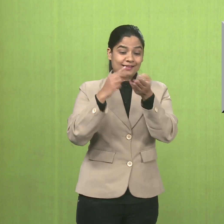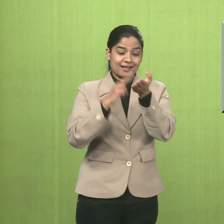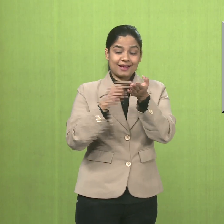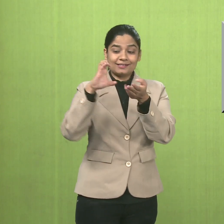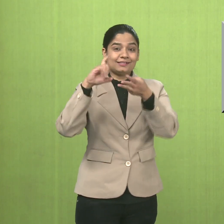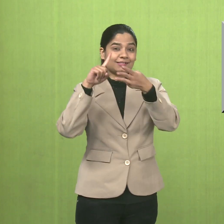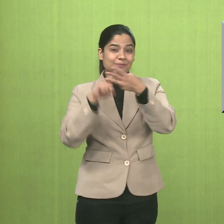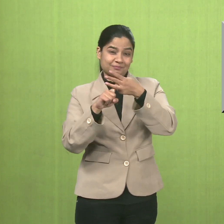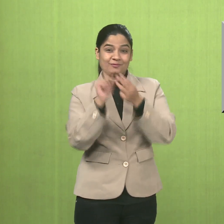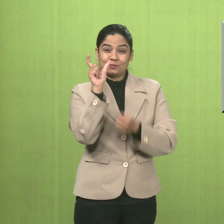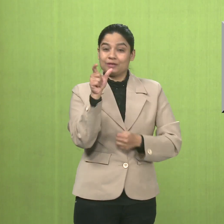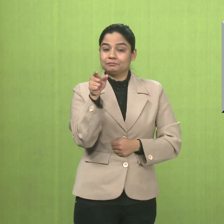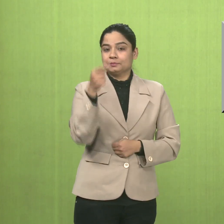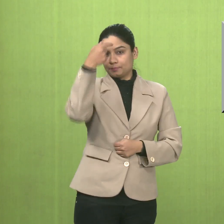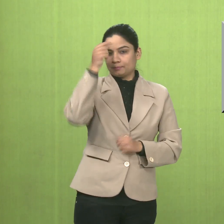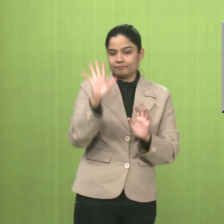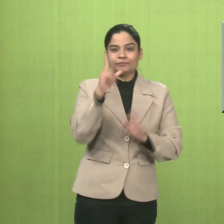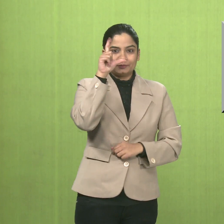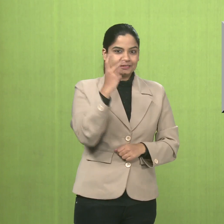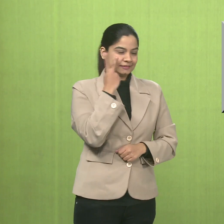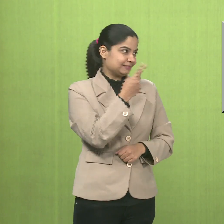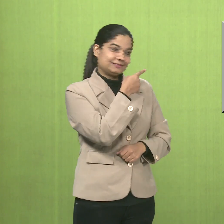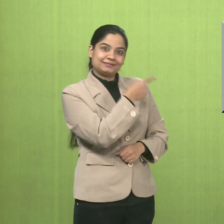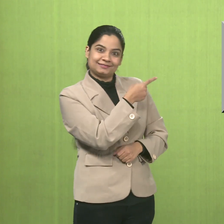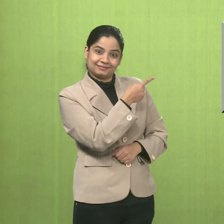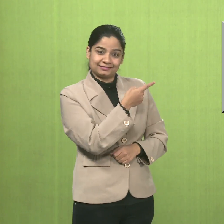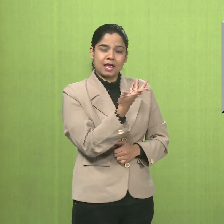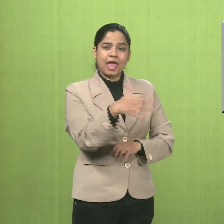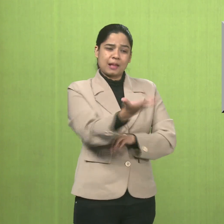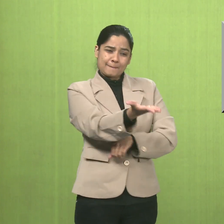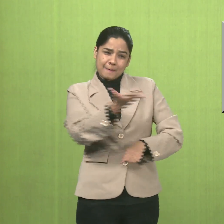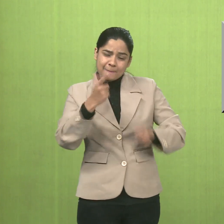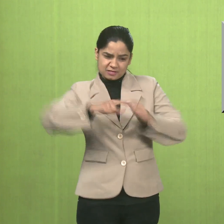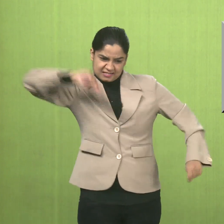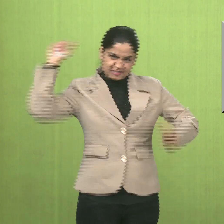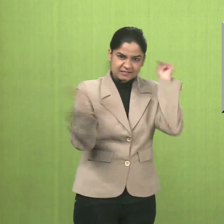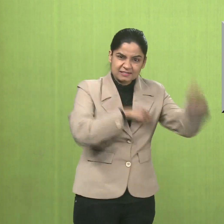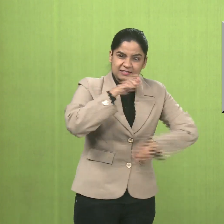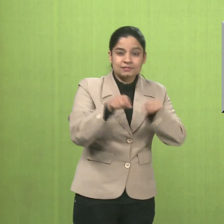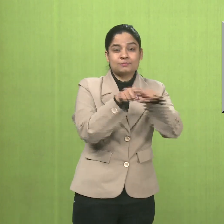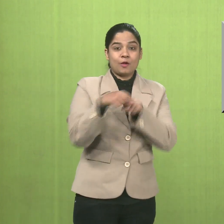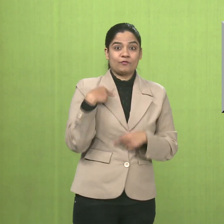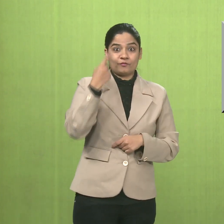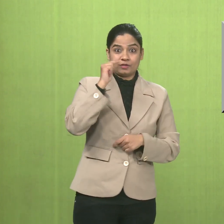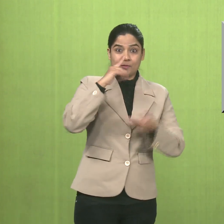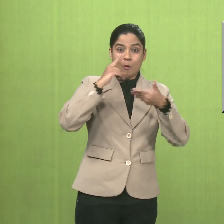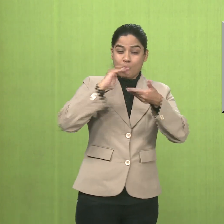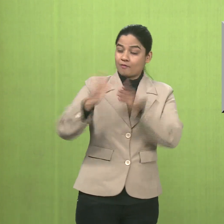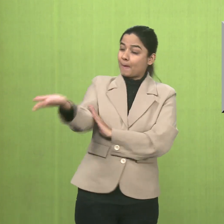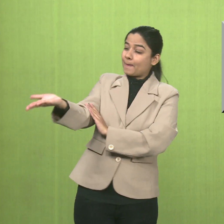Violence, the behavior or intent to physical force, beating, for example, violence in the